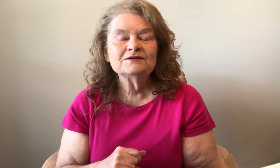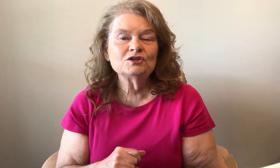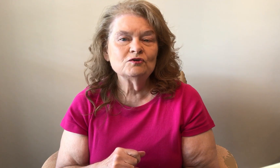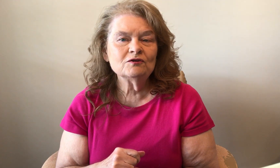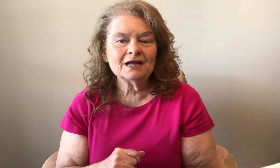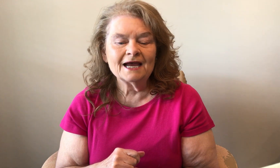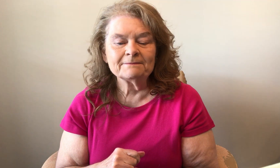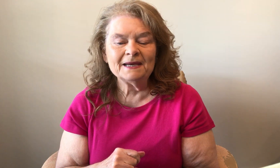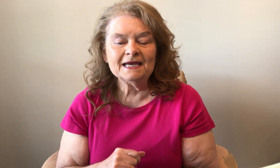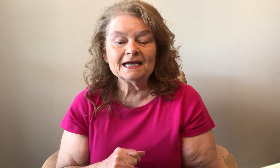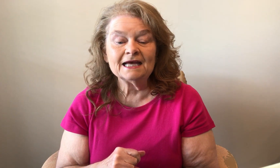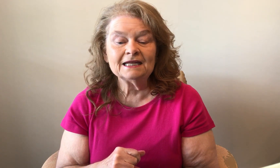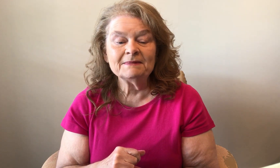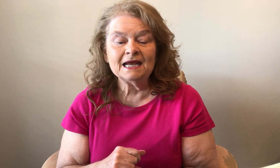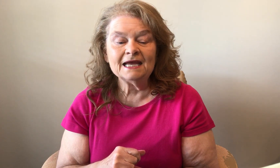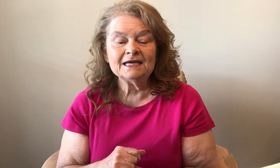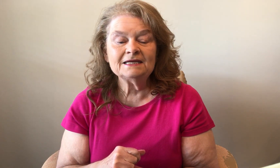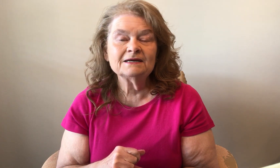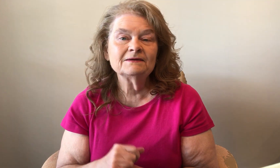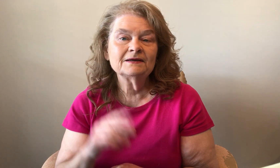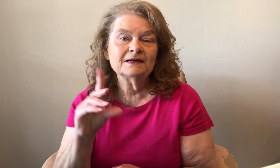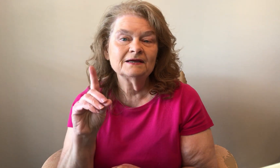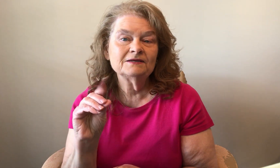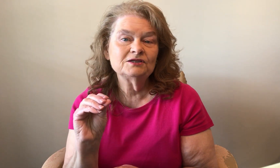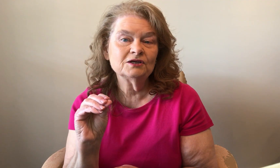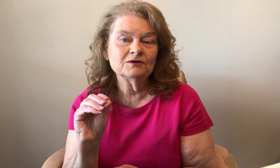Do you like pink lemonade? Do